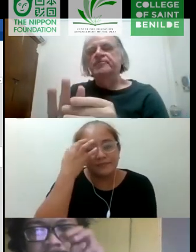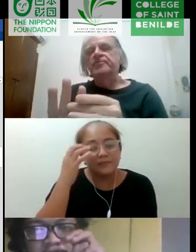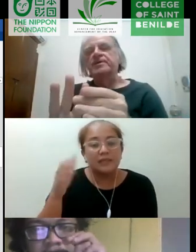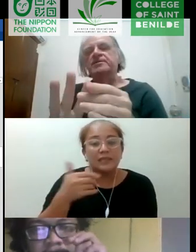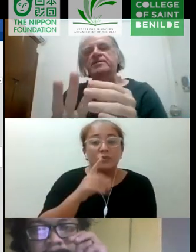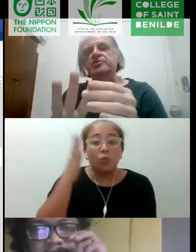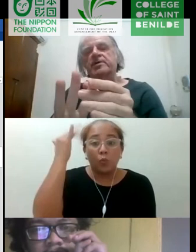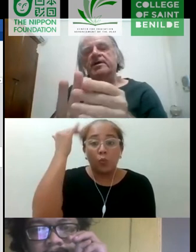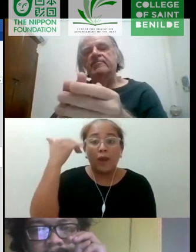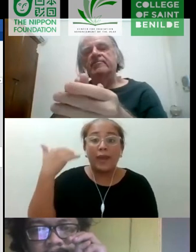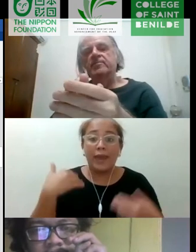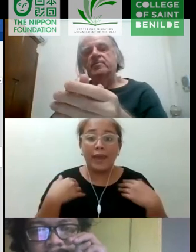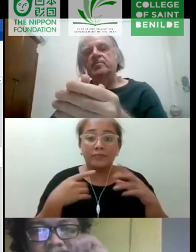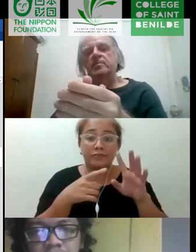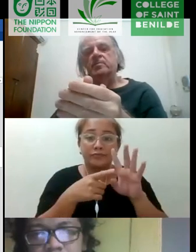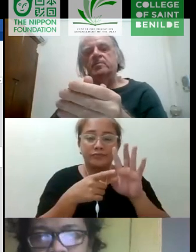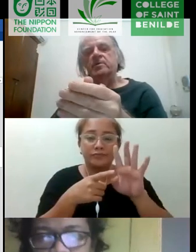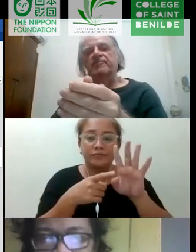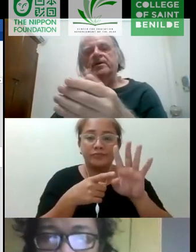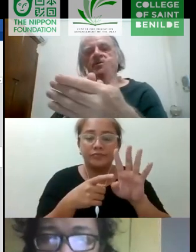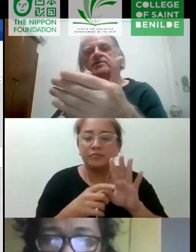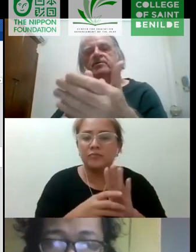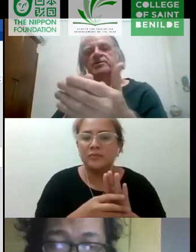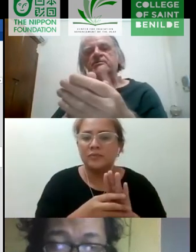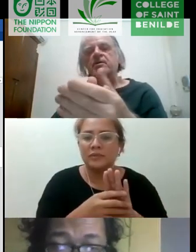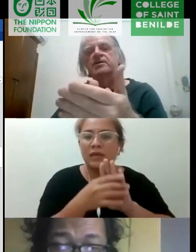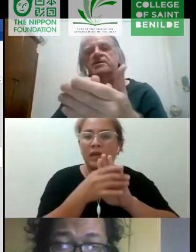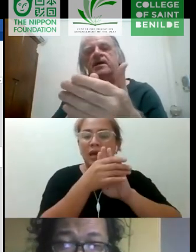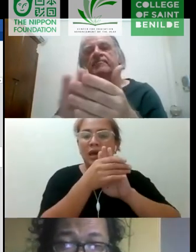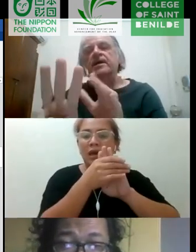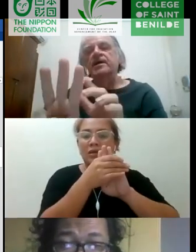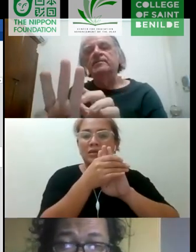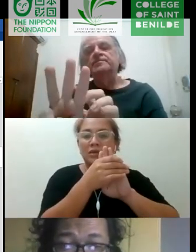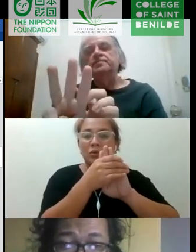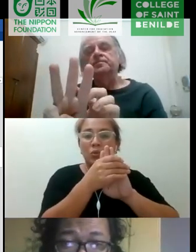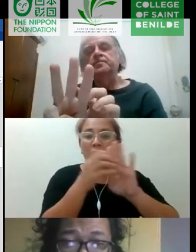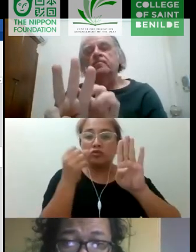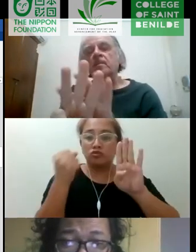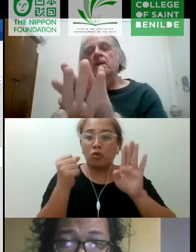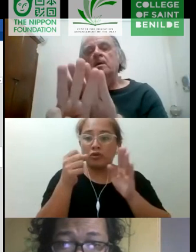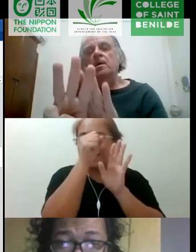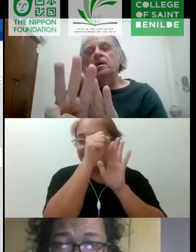the reason for this is that you have the fingers on the strongest side of the hand.